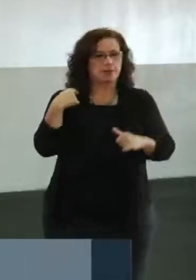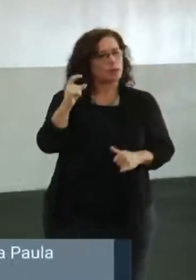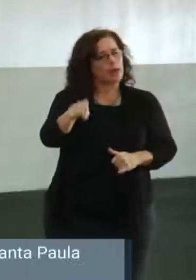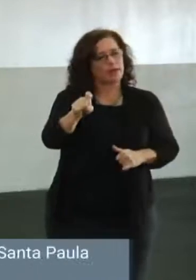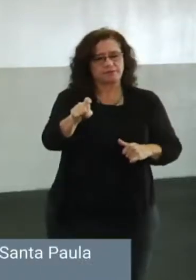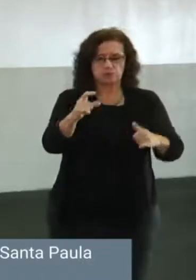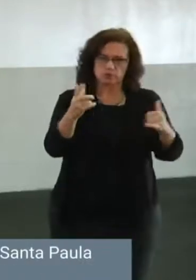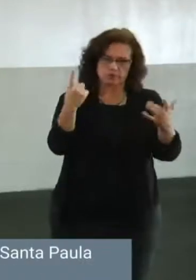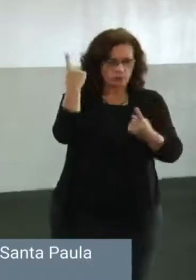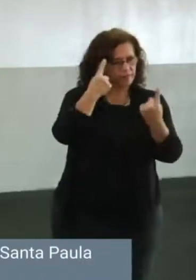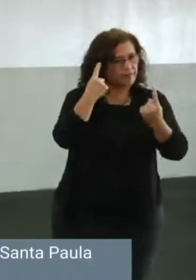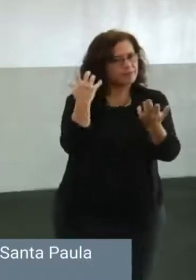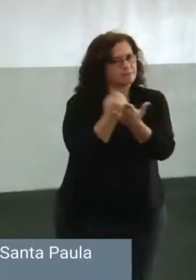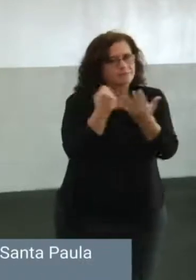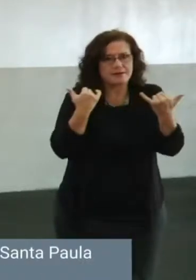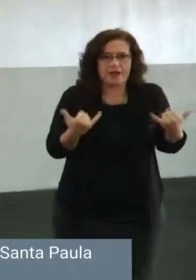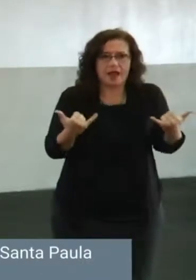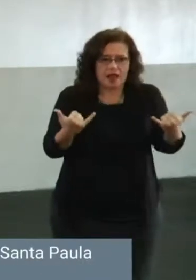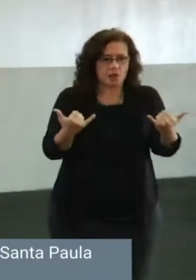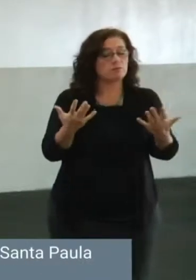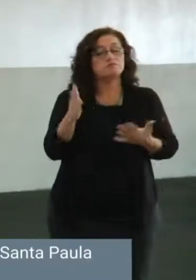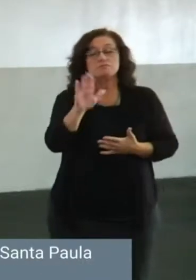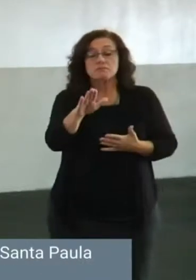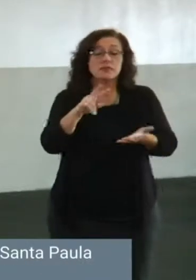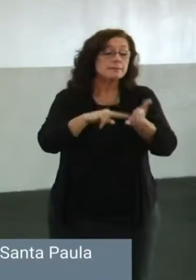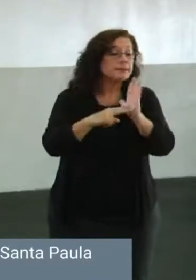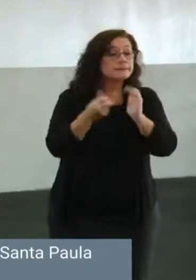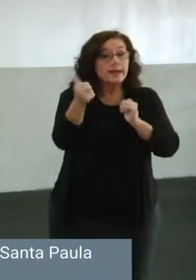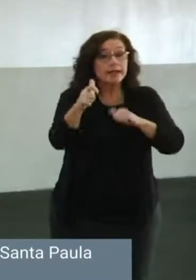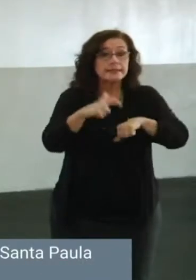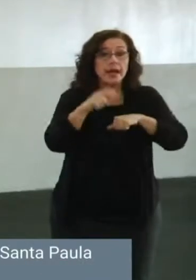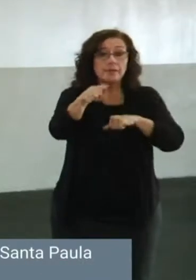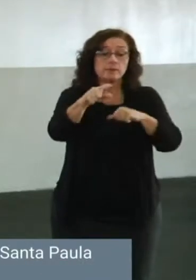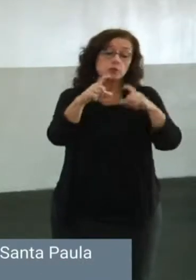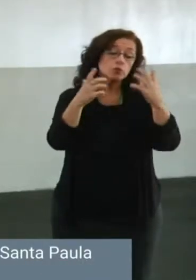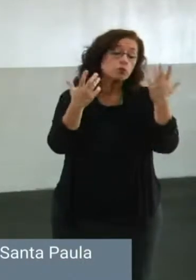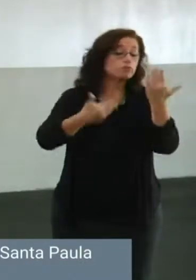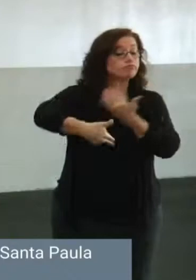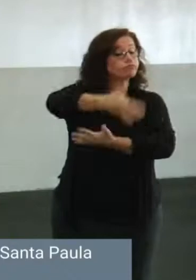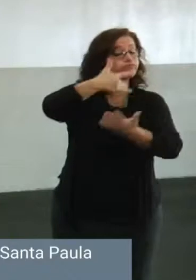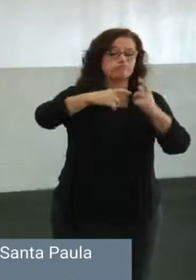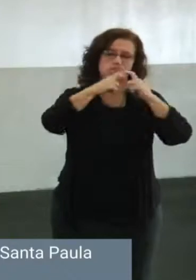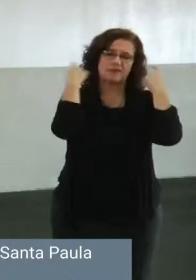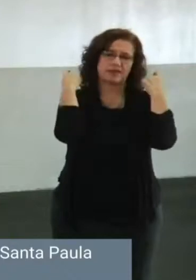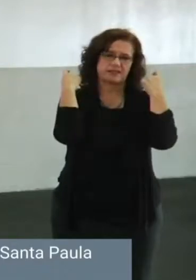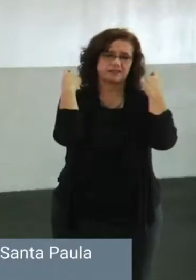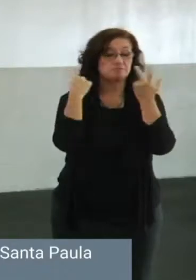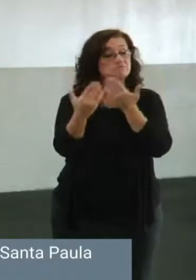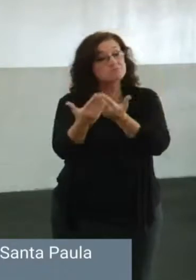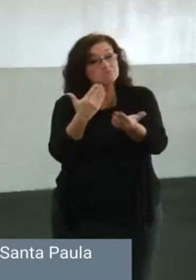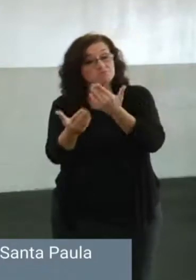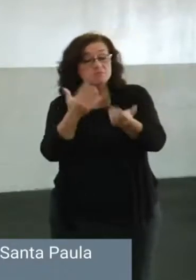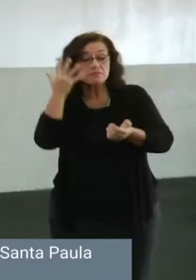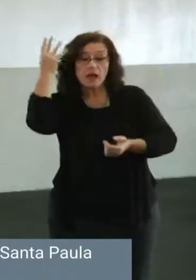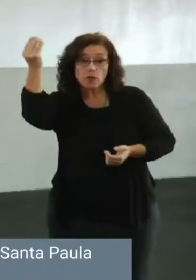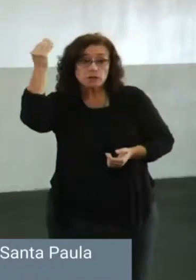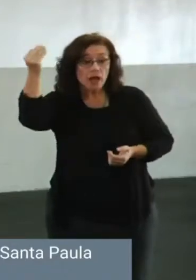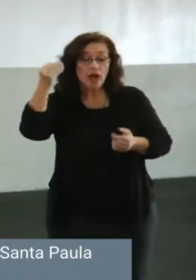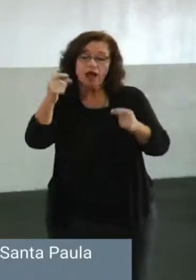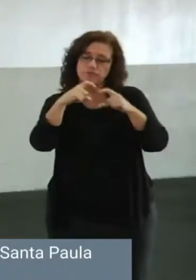mask whenever you're going to be around anyone, even when you're outside. You really got to wash your hands with soap